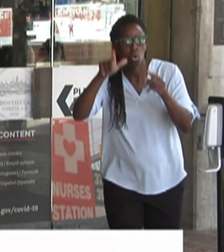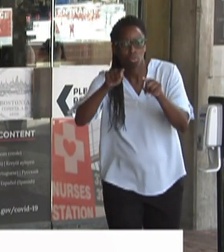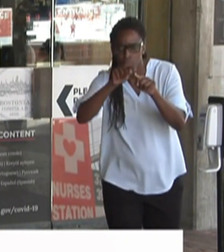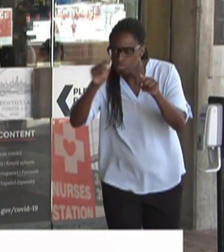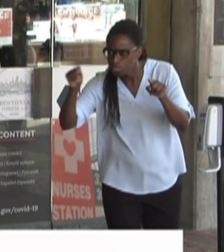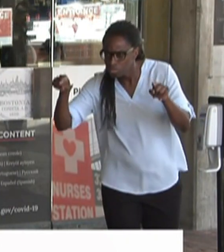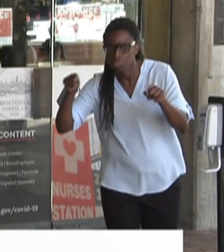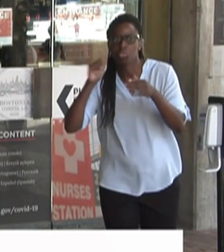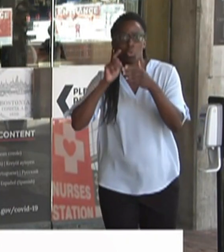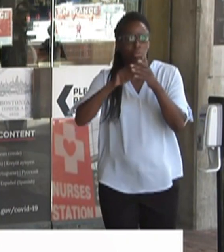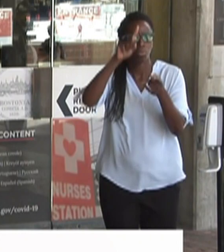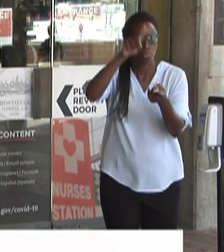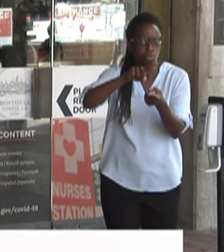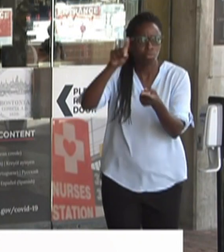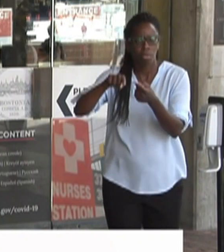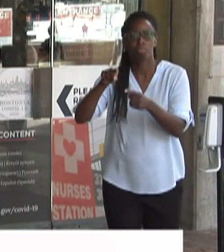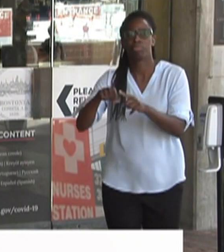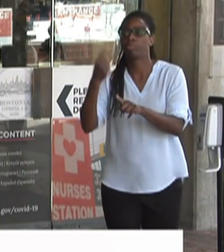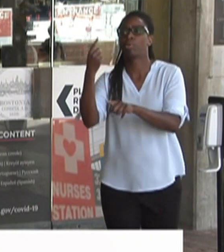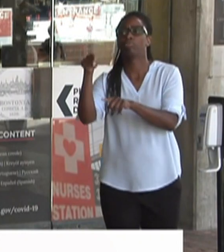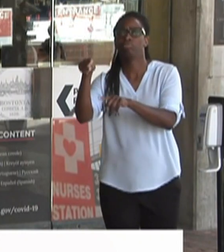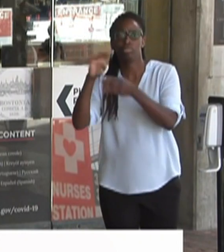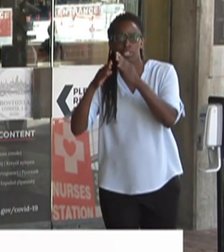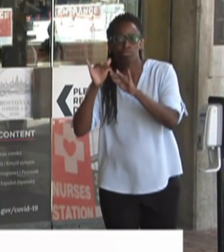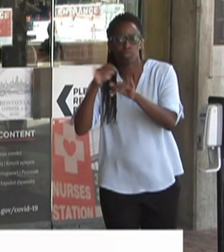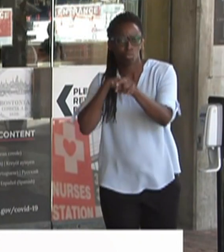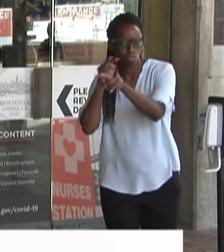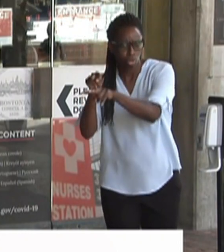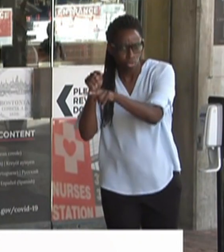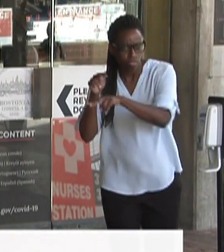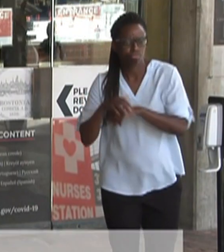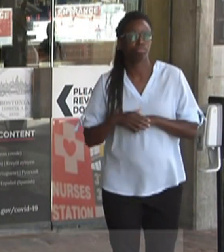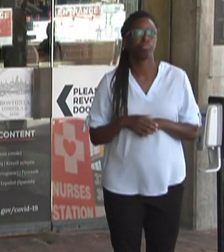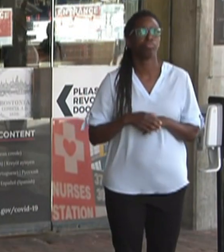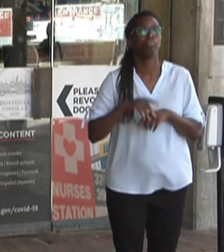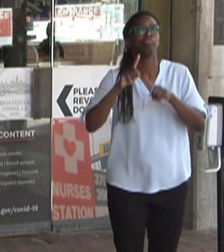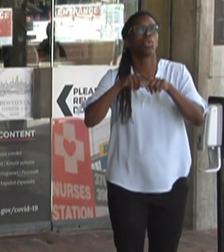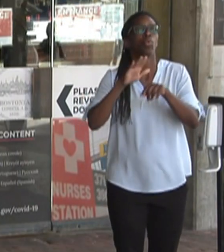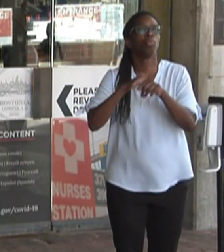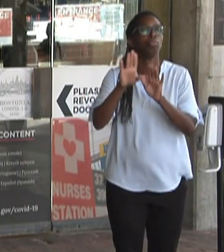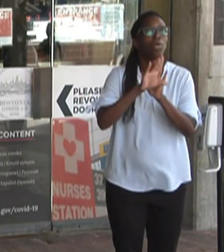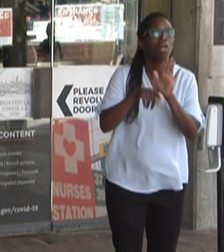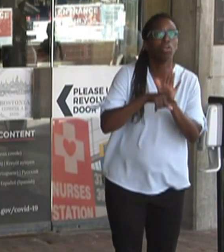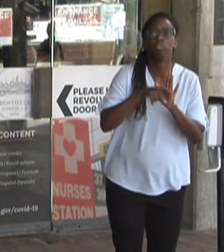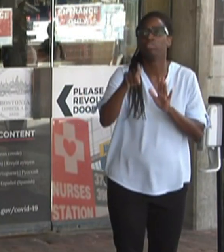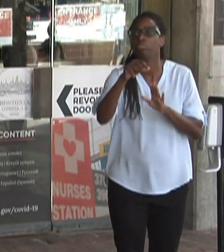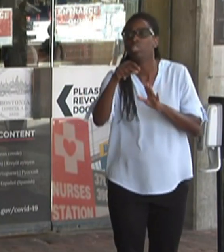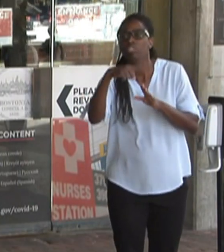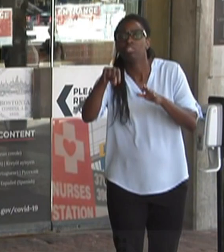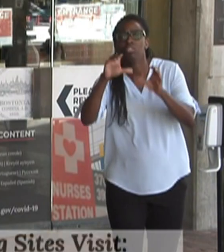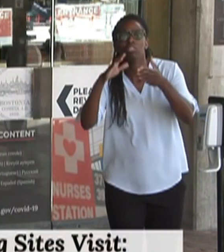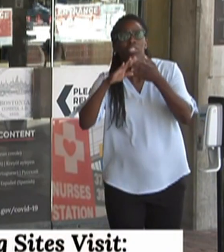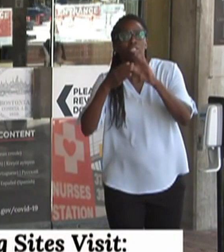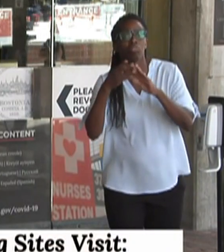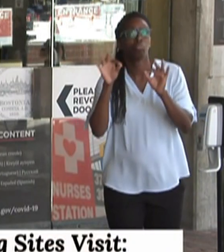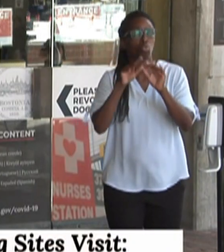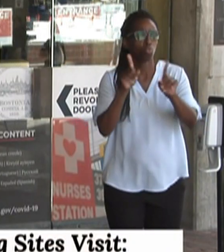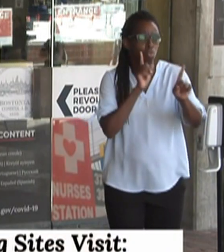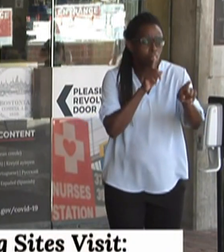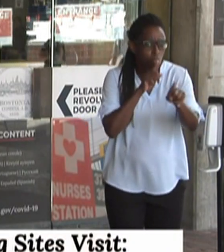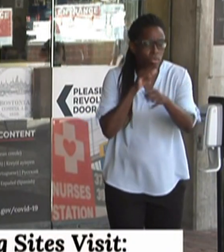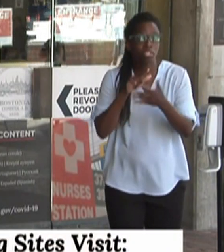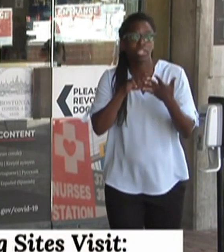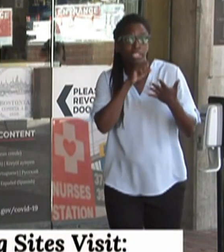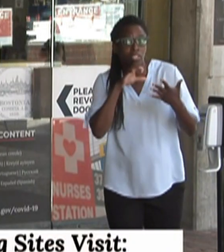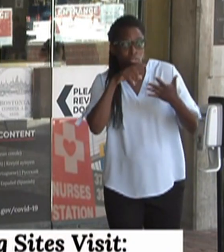pandemic, so that's all online and you can get that information. Anytime we see testing numbers go down or cases